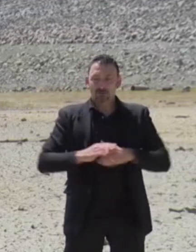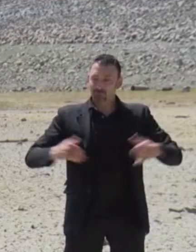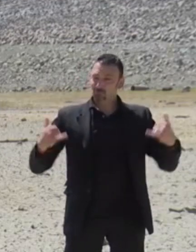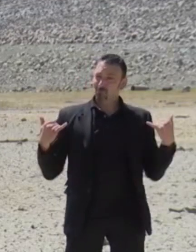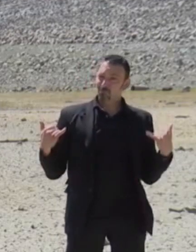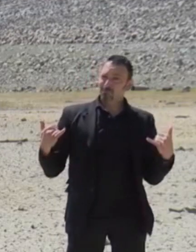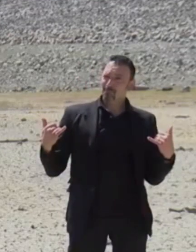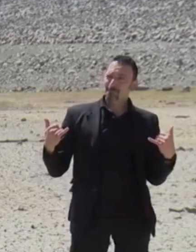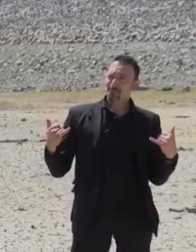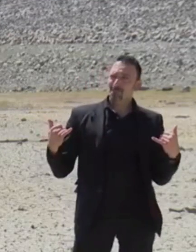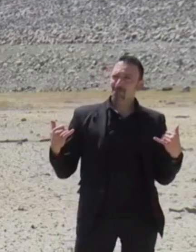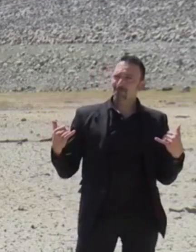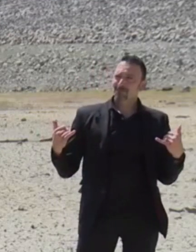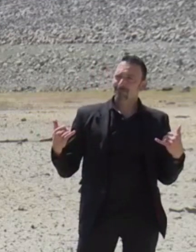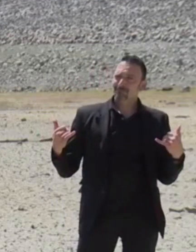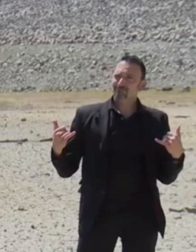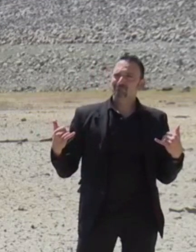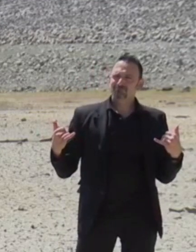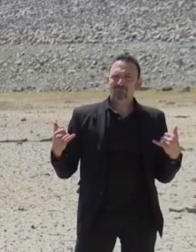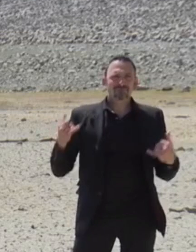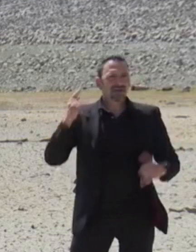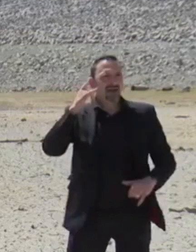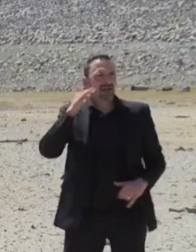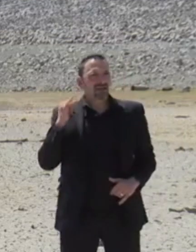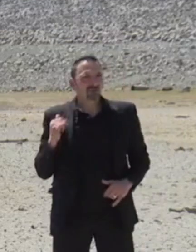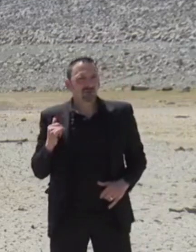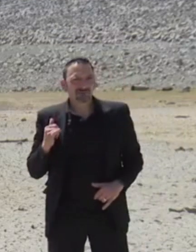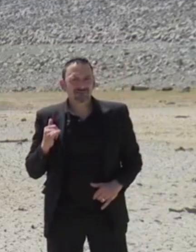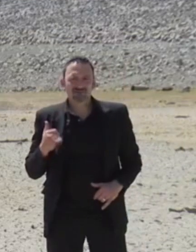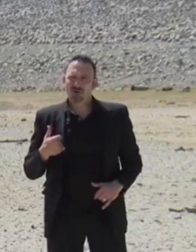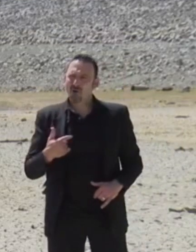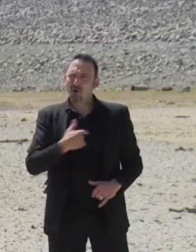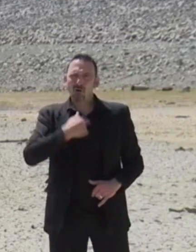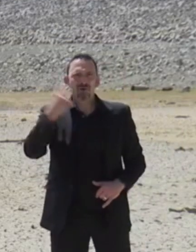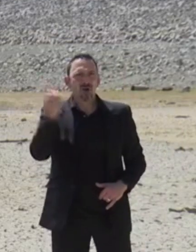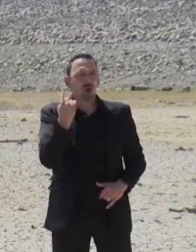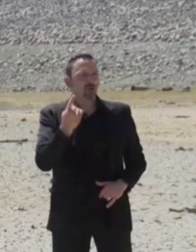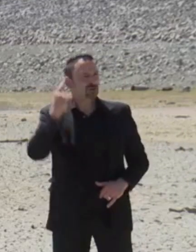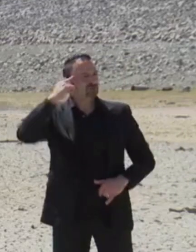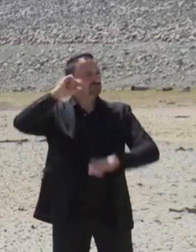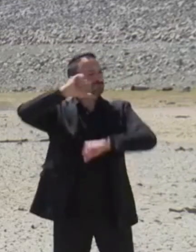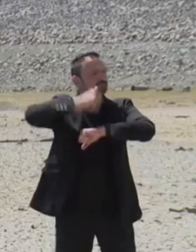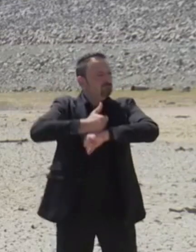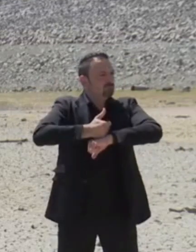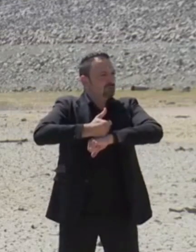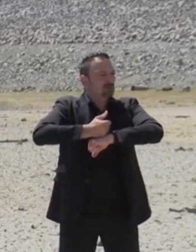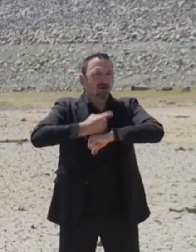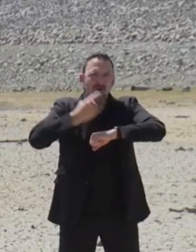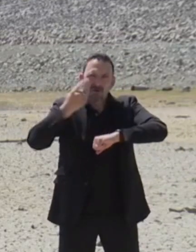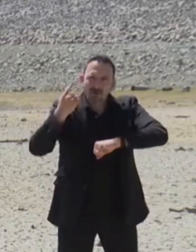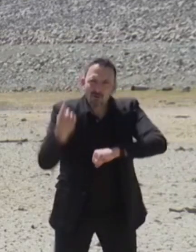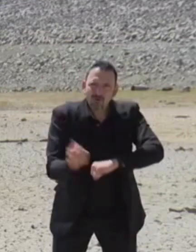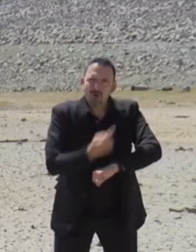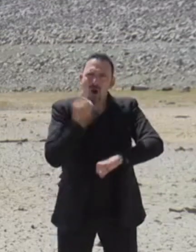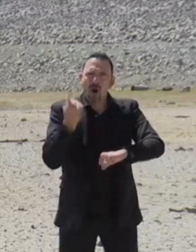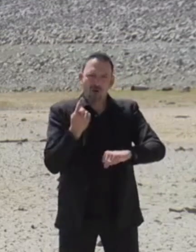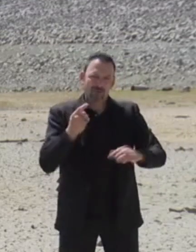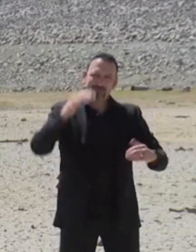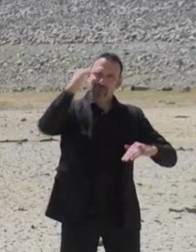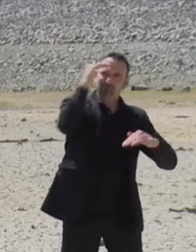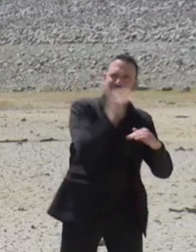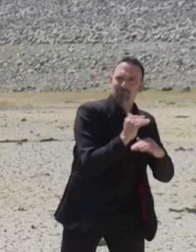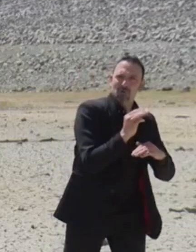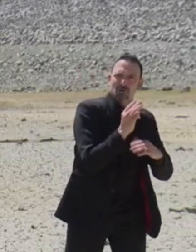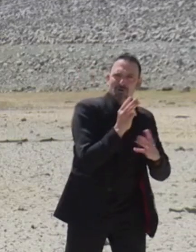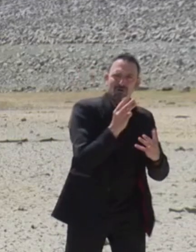Californians have a sustainable mindset. I couldn't be more proud of this state. We are currently utilizing 16%